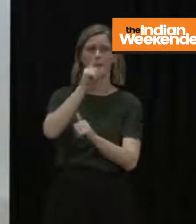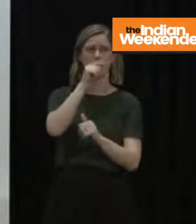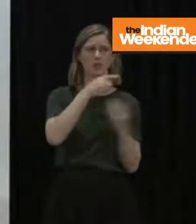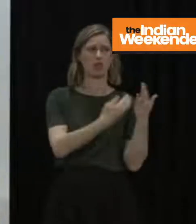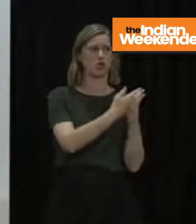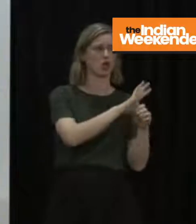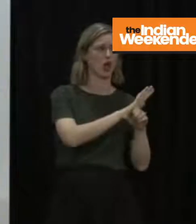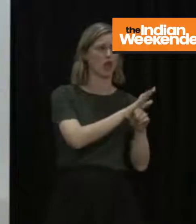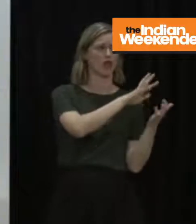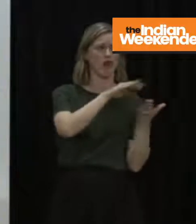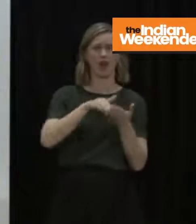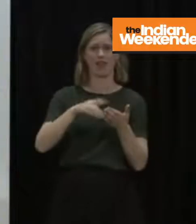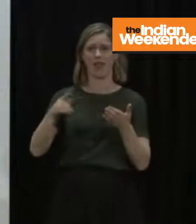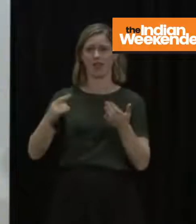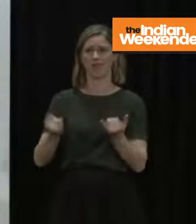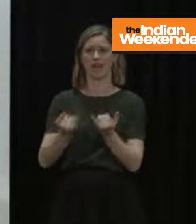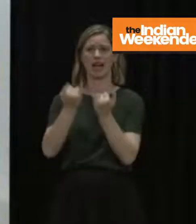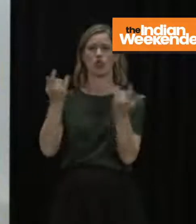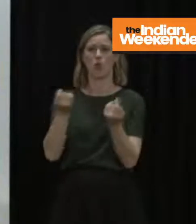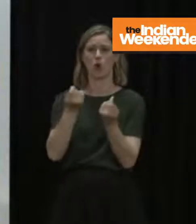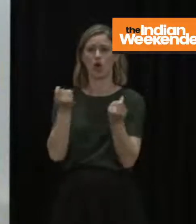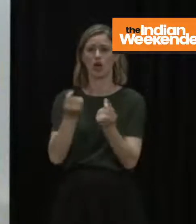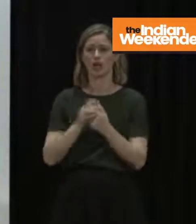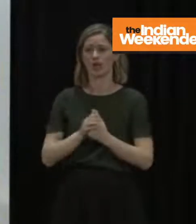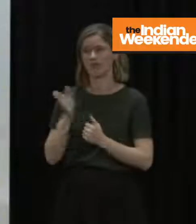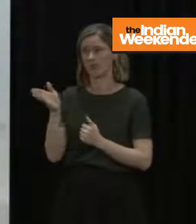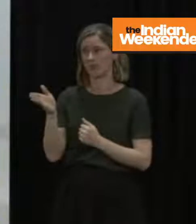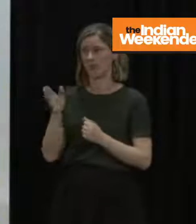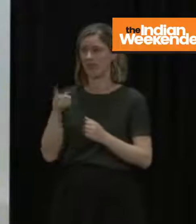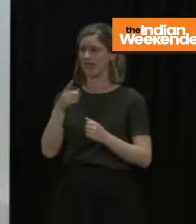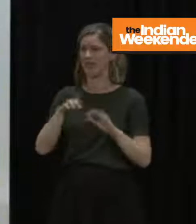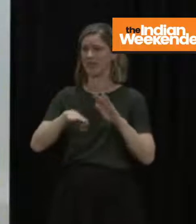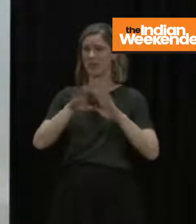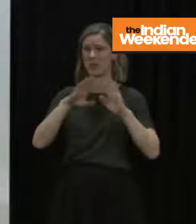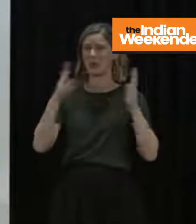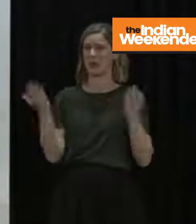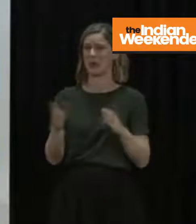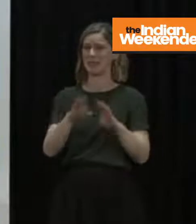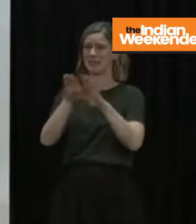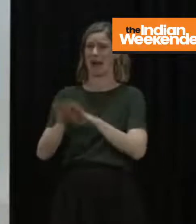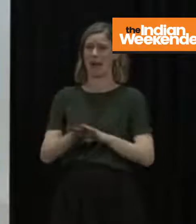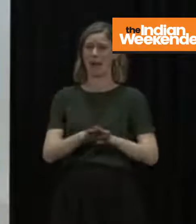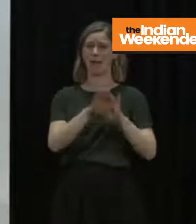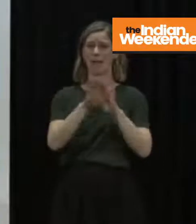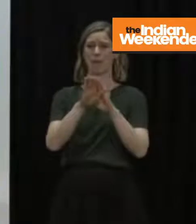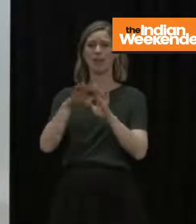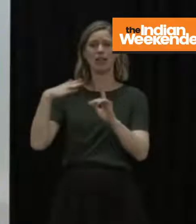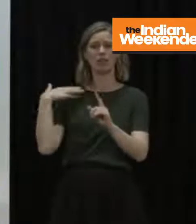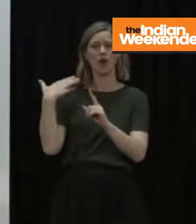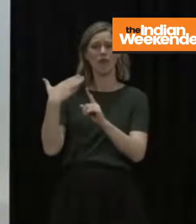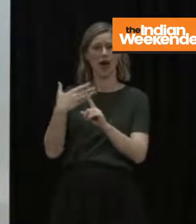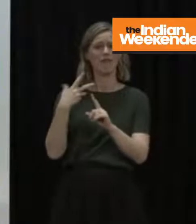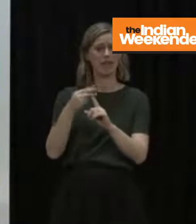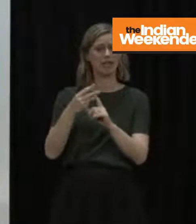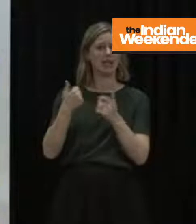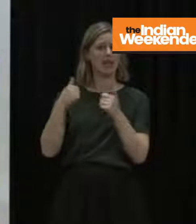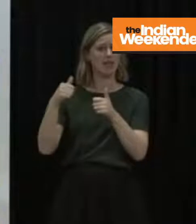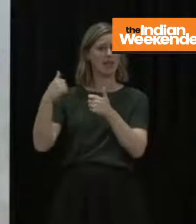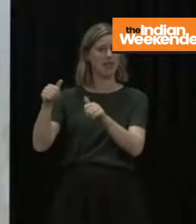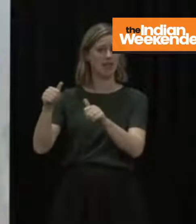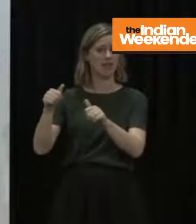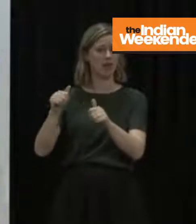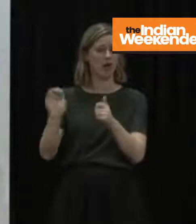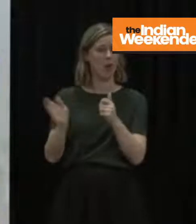not as good? Well, that's the same situation the whole world is in, and the vaccine has proved to be very effective